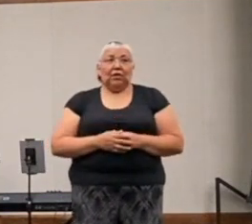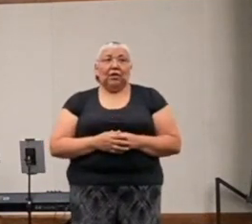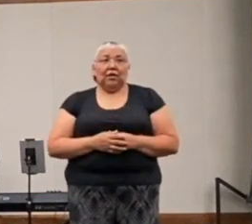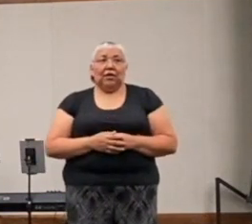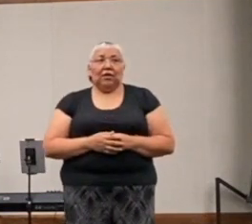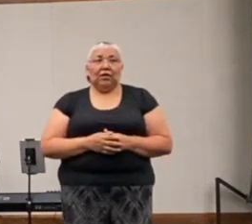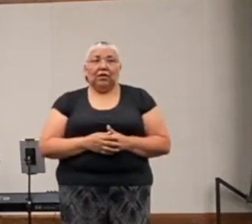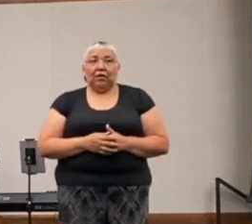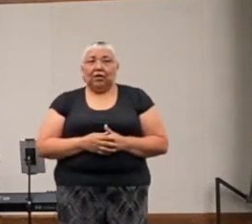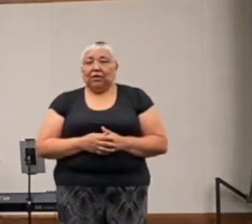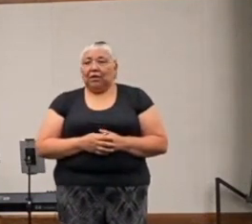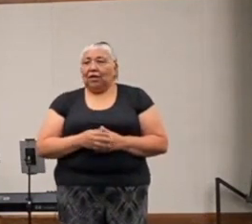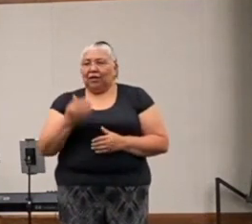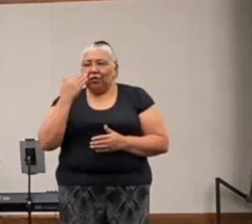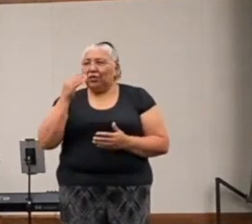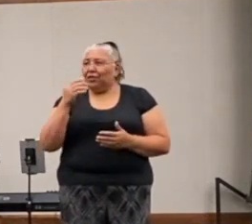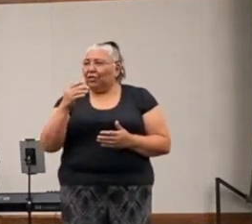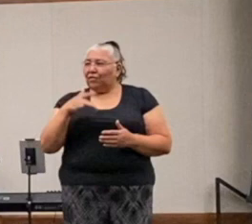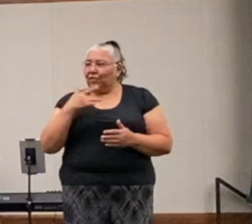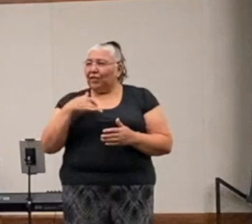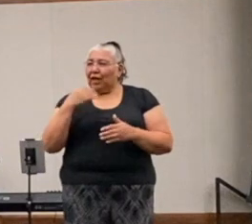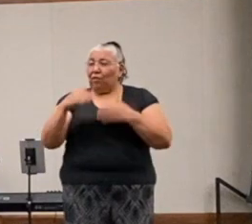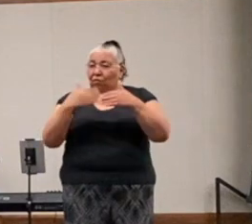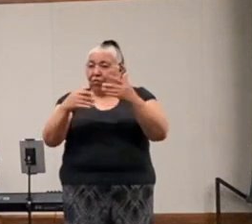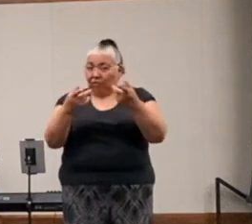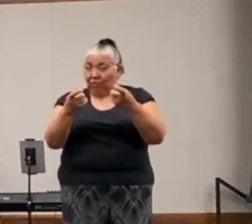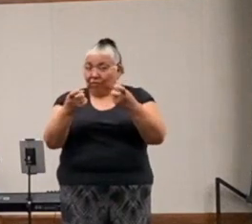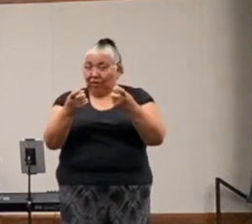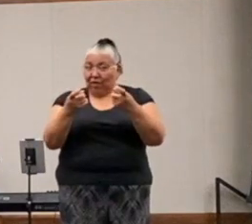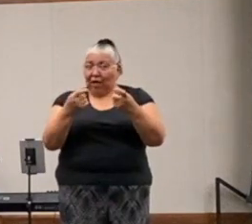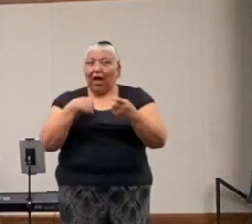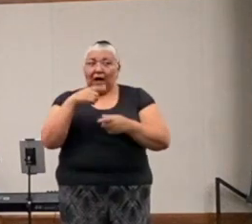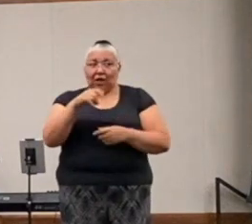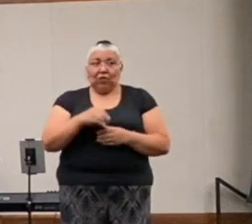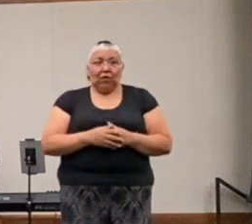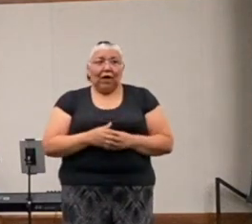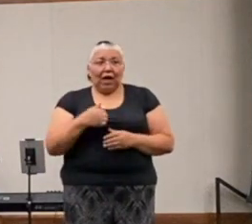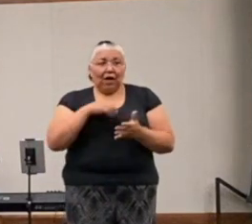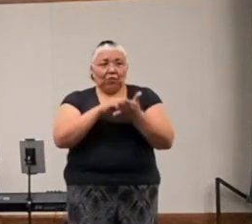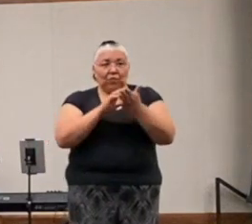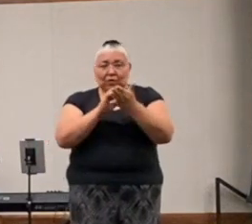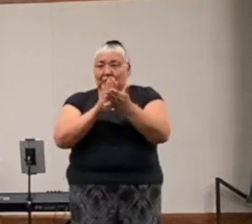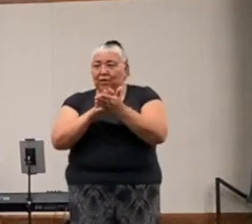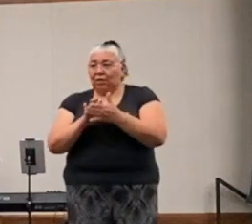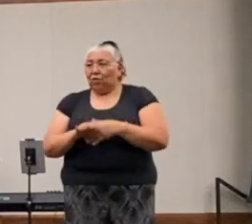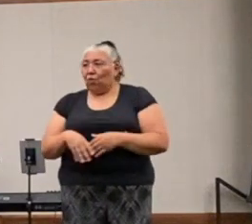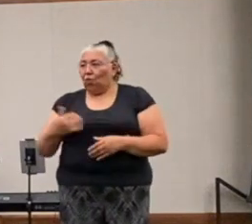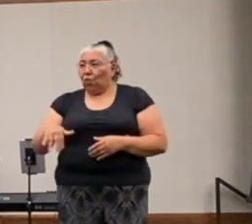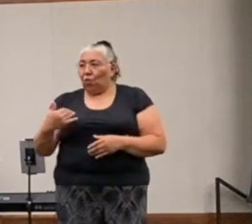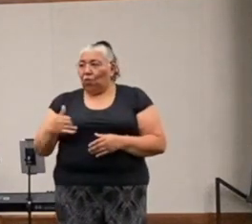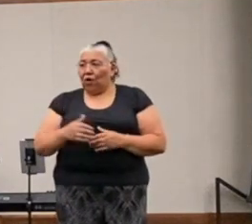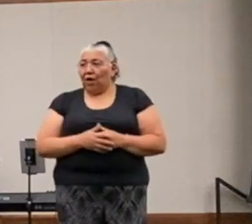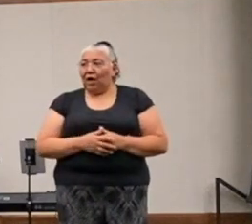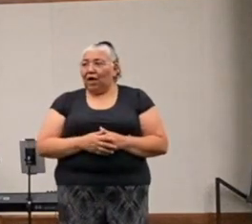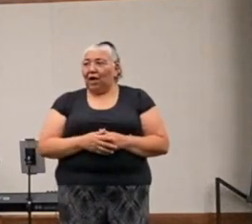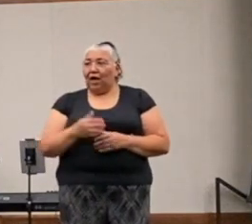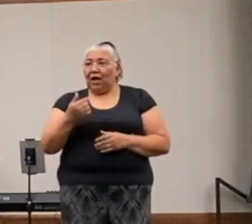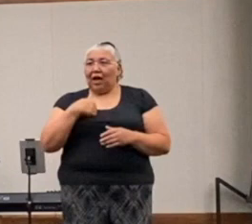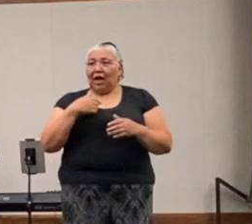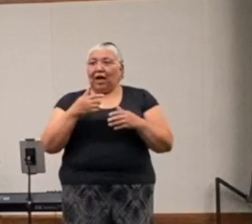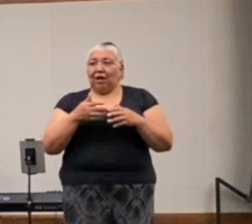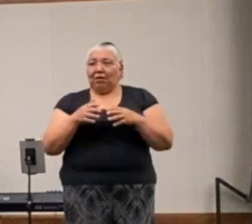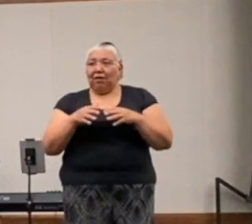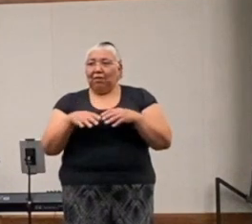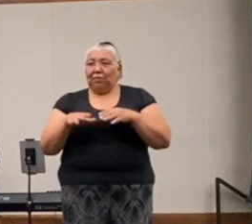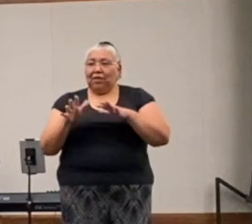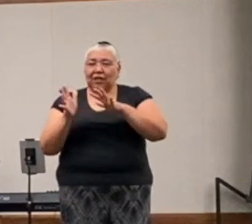that do you feel like I'm kind of rushing through this a little bit? Because I do. And when I was putting this all together, I was like, oh my gosh, I'm leaving so much